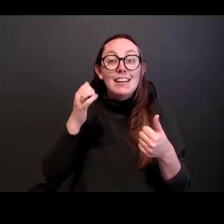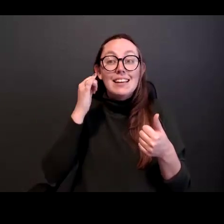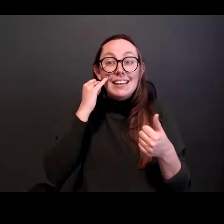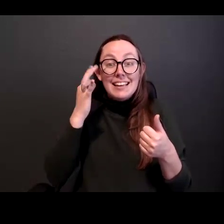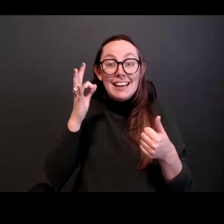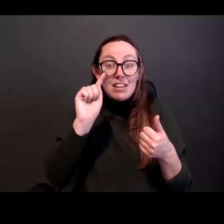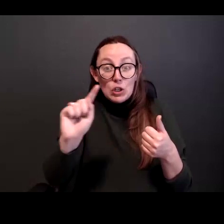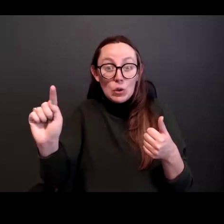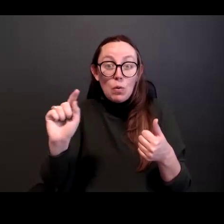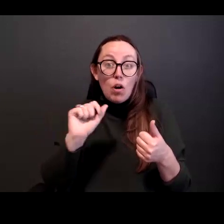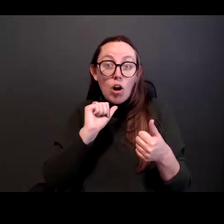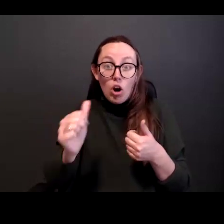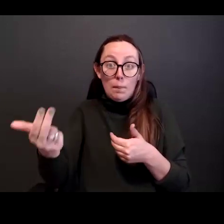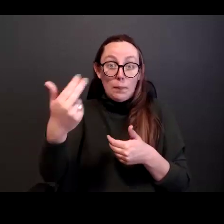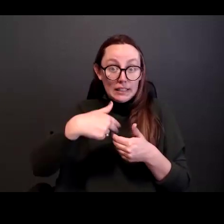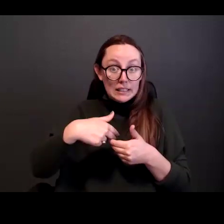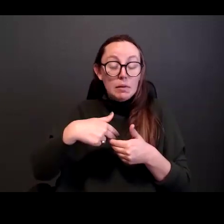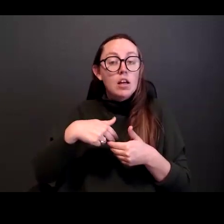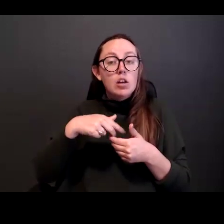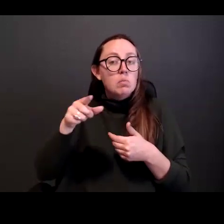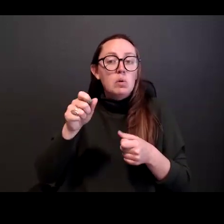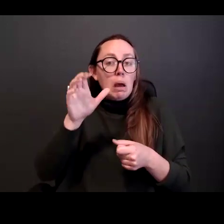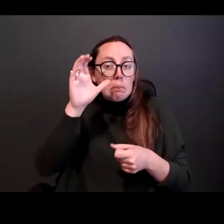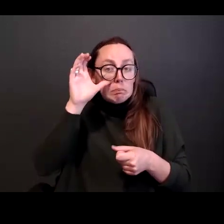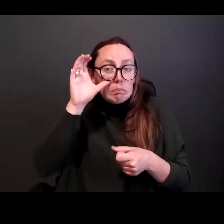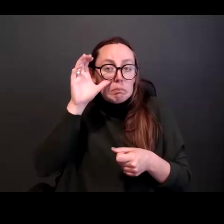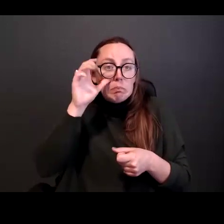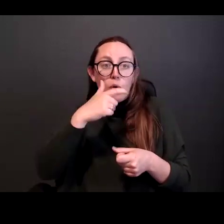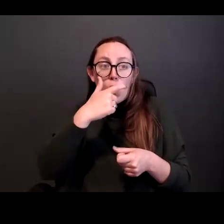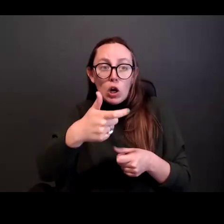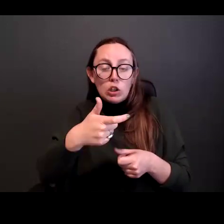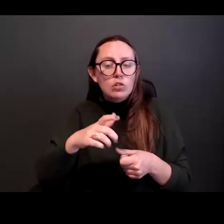you can feel free to just listen and watch, which is okay too.